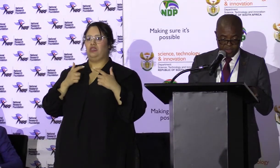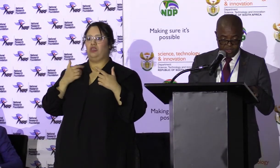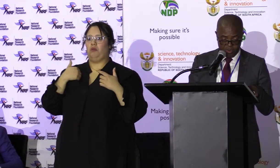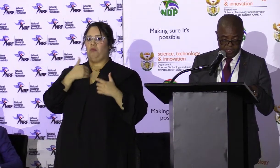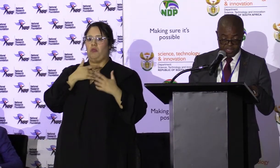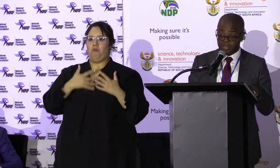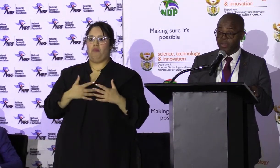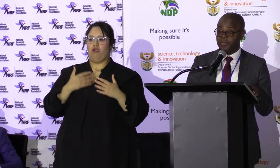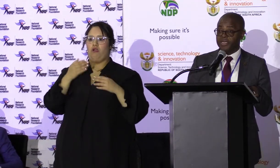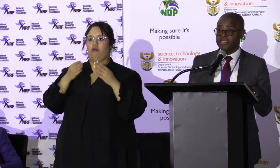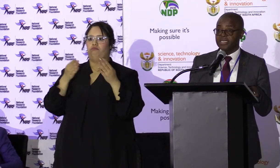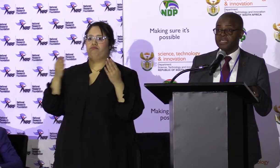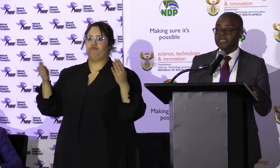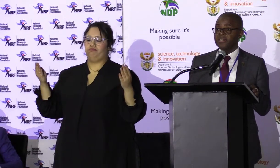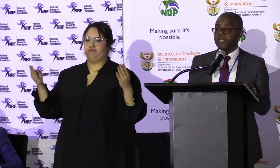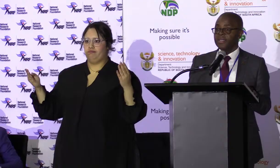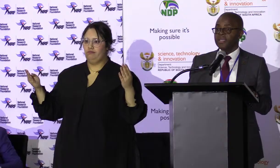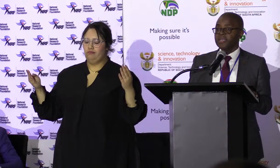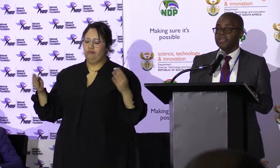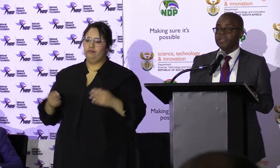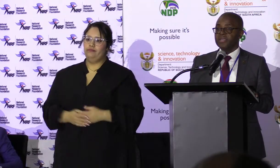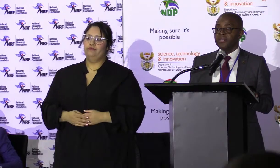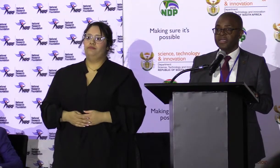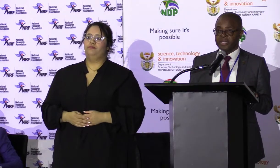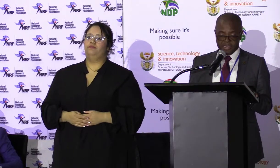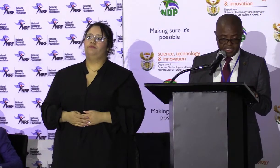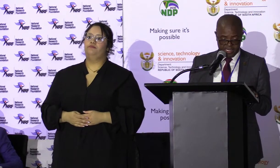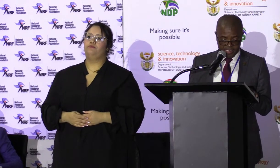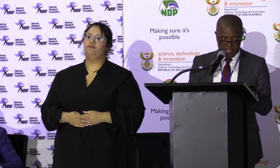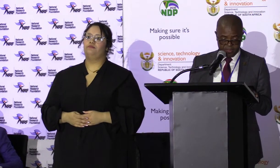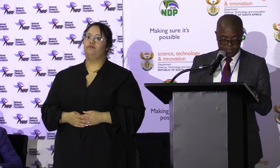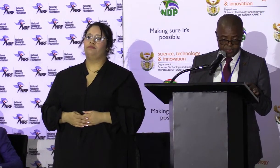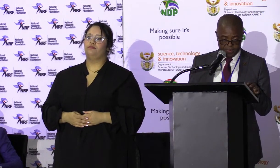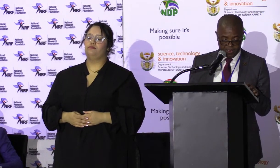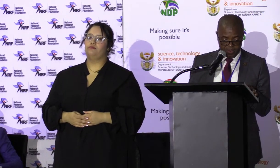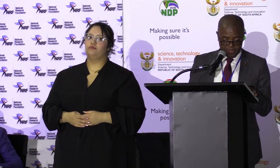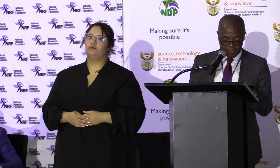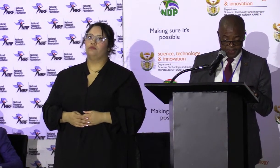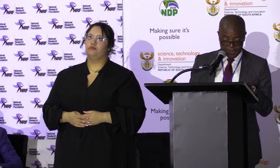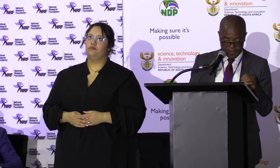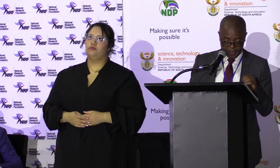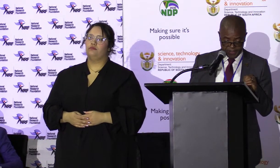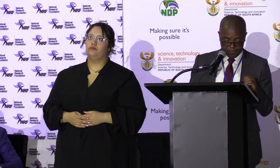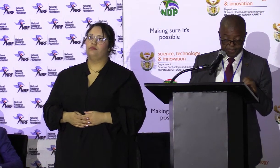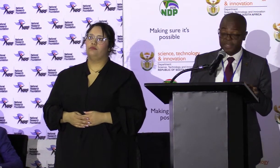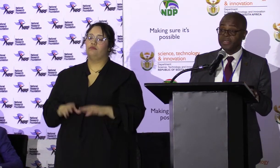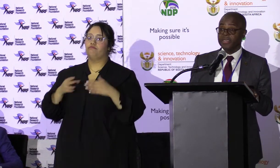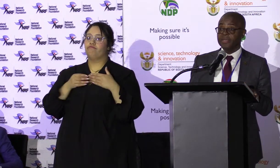the Portfolio Committee, all present, the leadership of